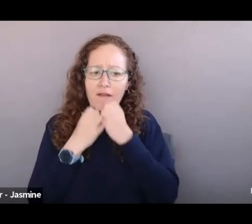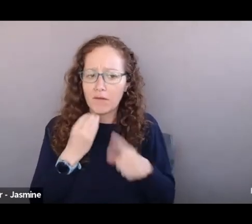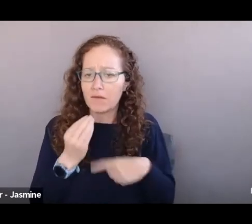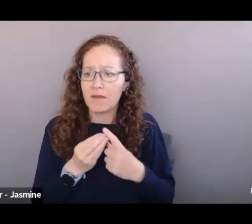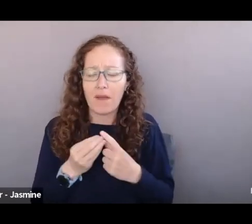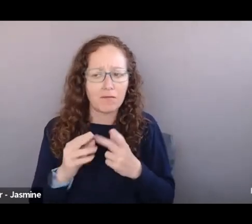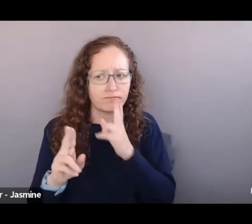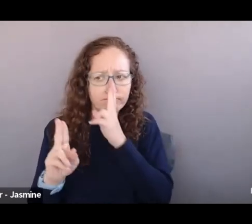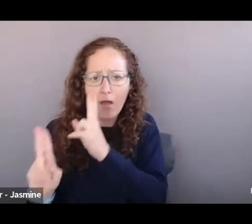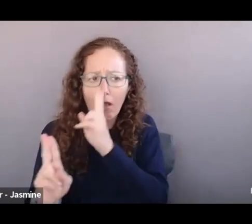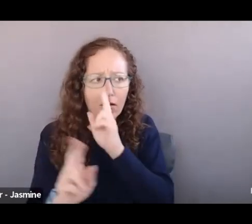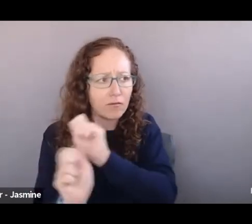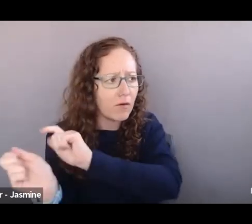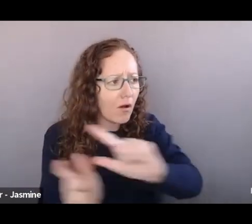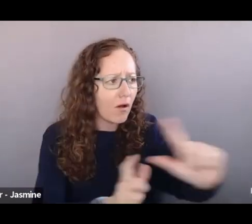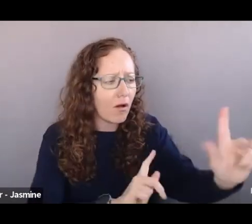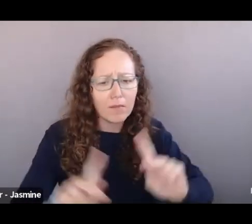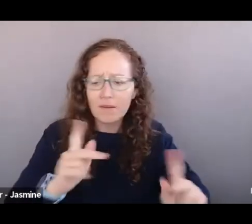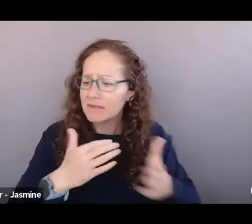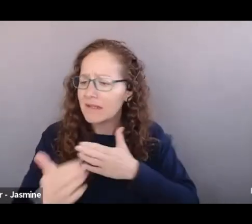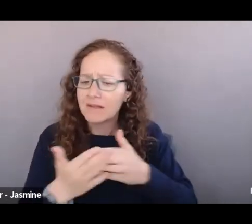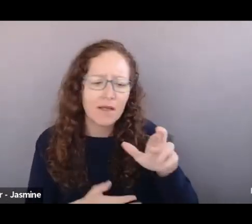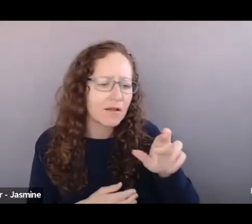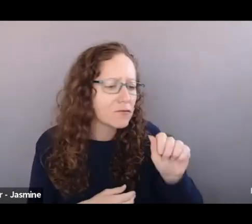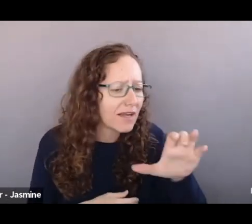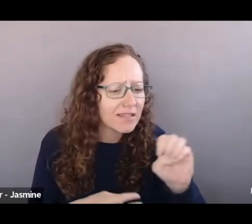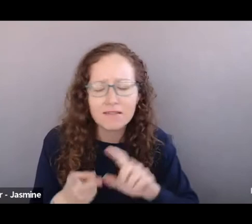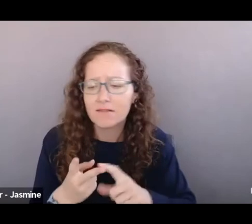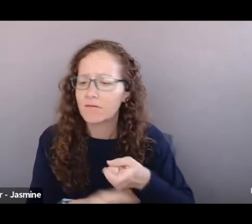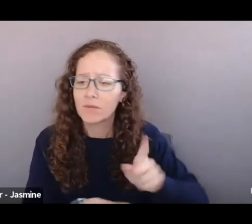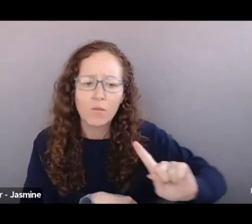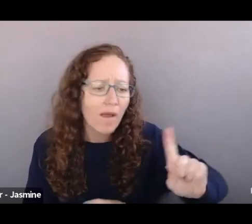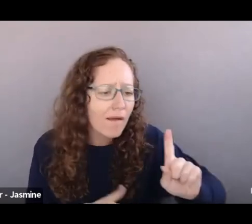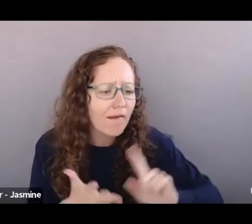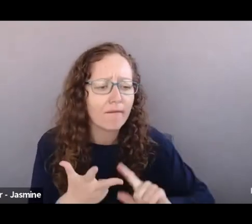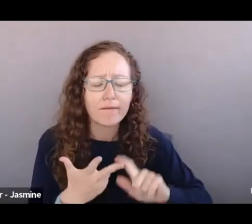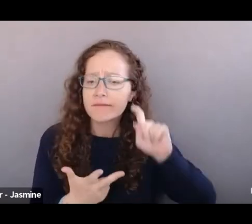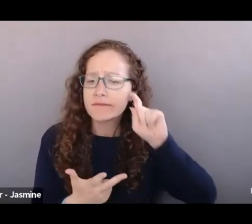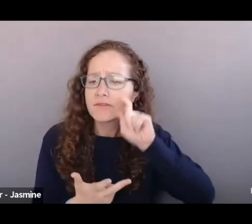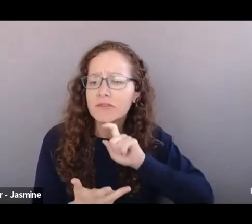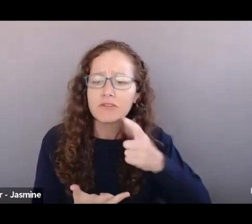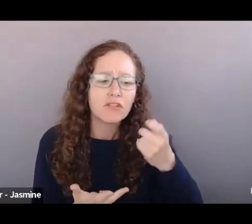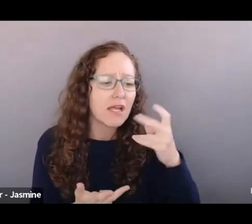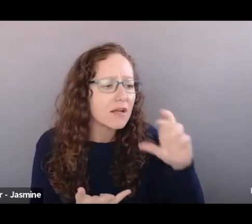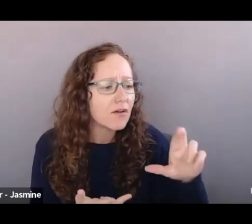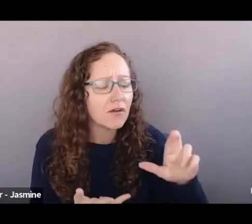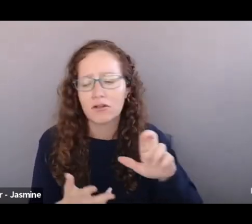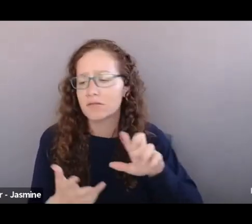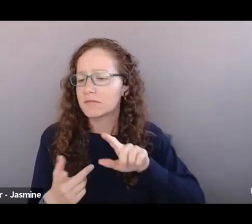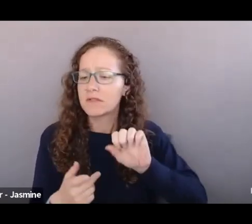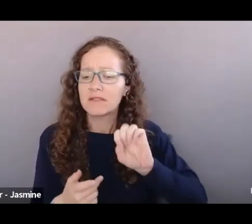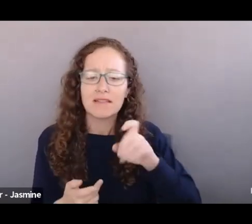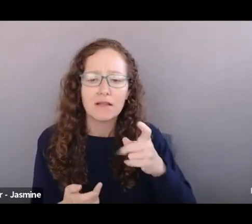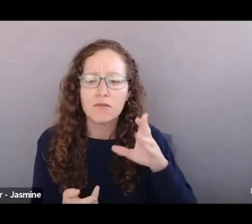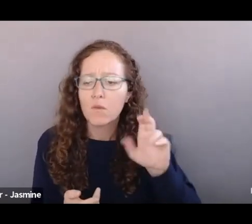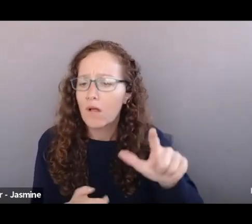race, nationality, gender, sexual orientation, or faith, a value of the arts and creative